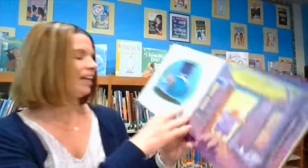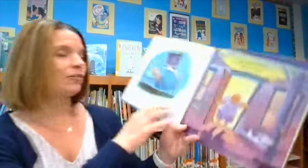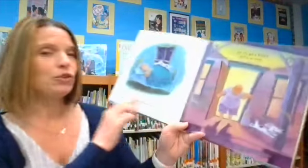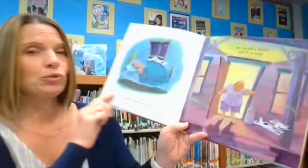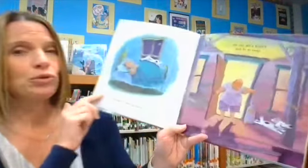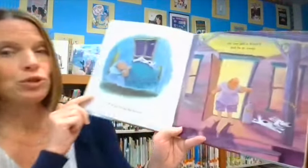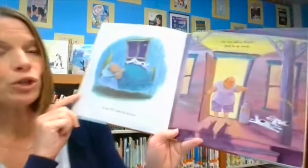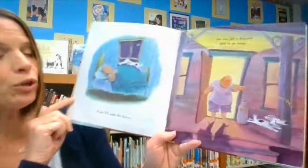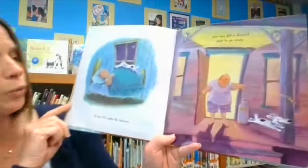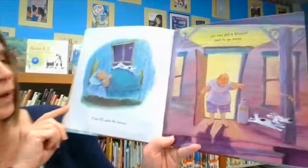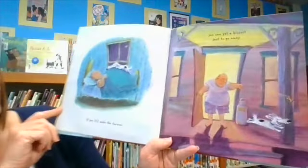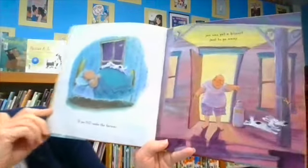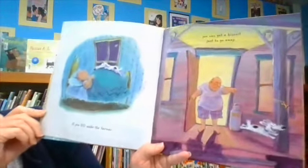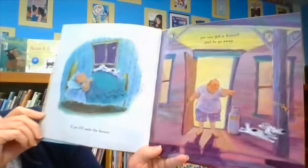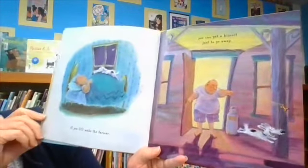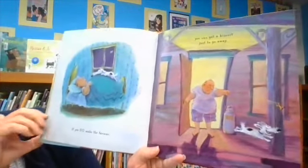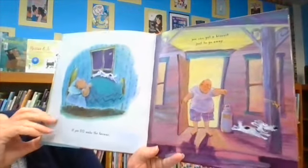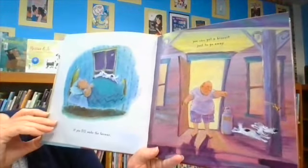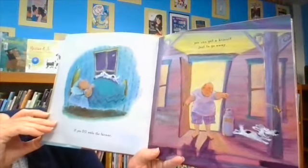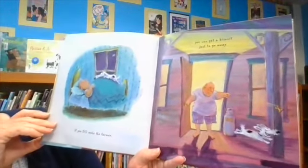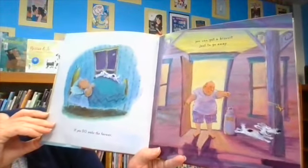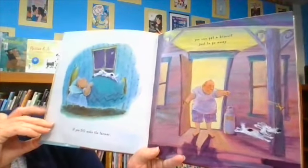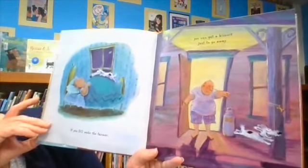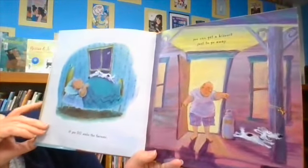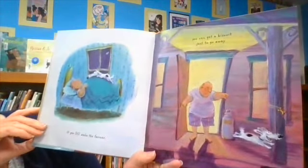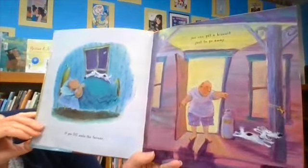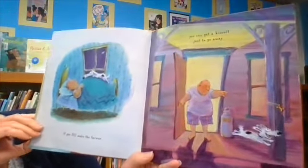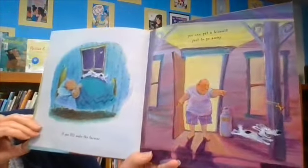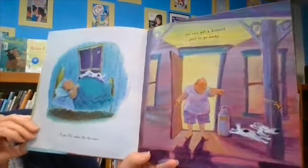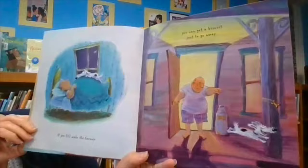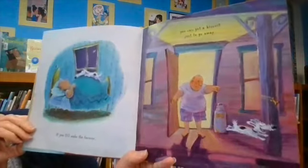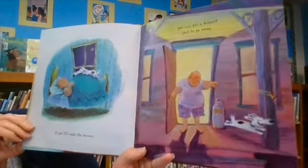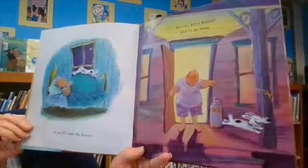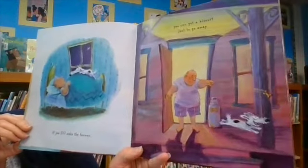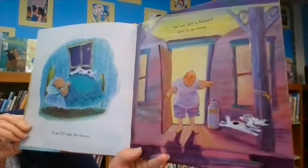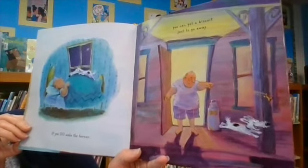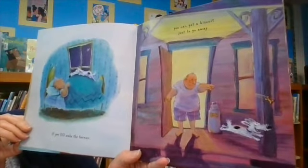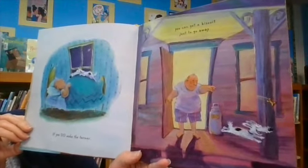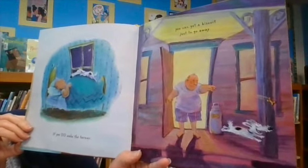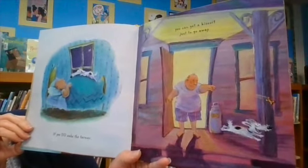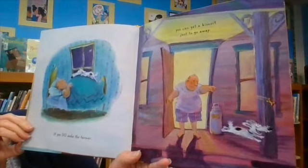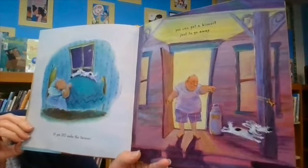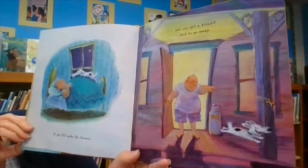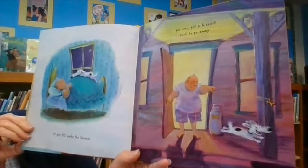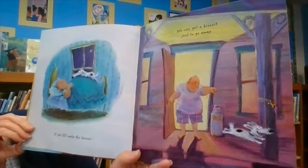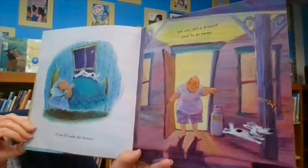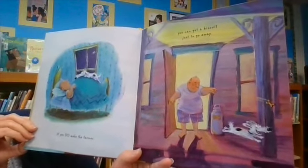If you do wake the farmer, you can get a biscuit just to go away.